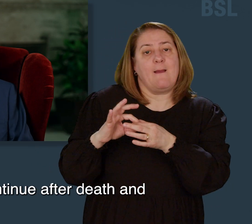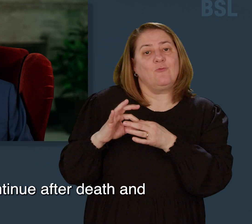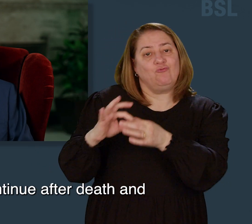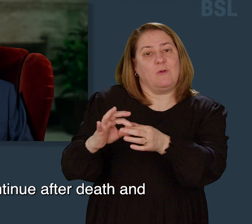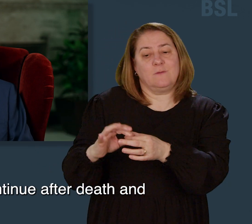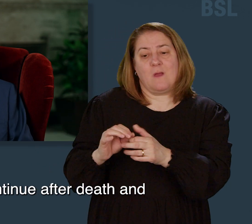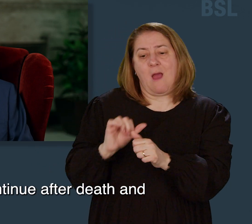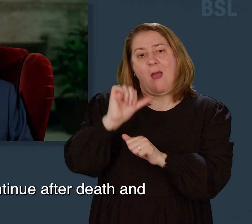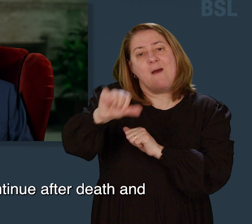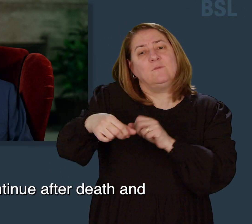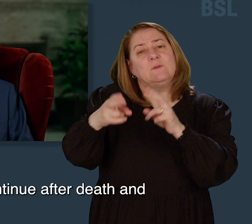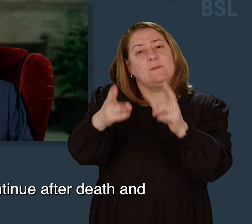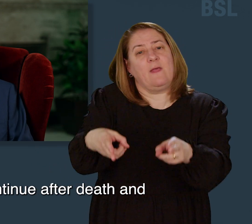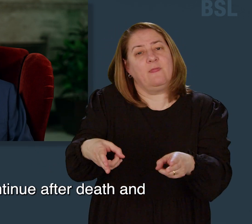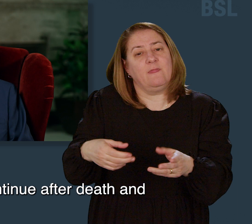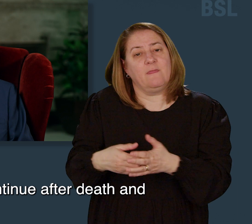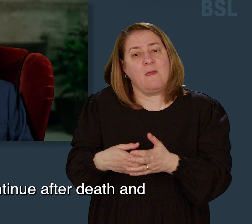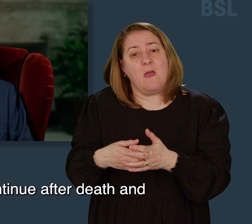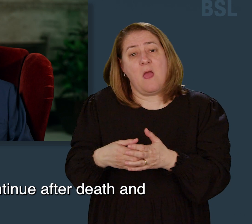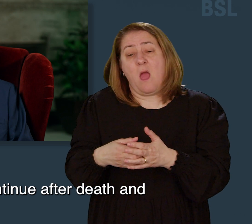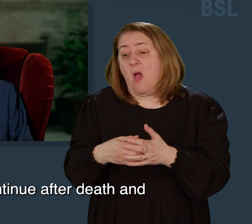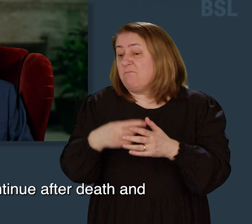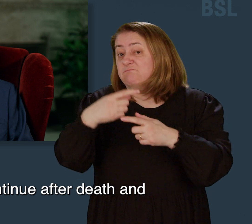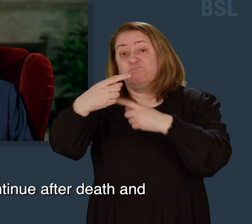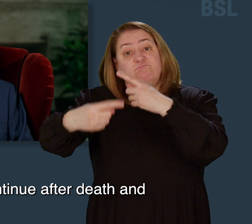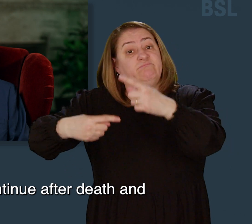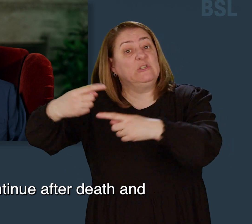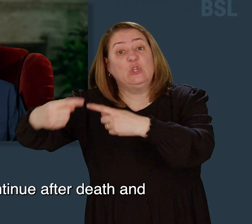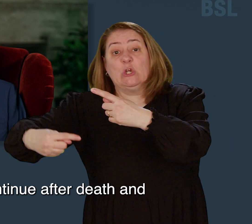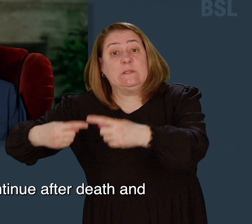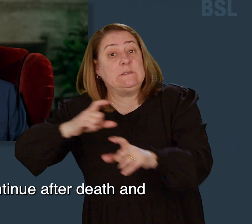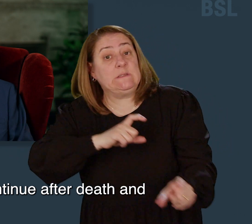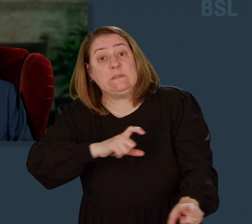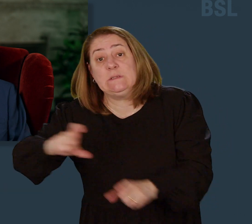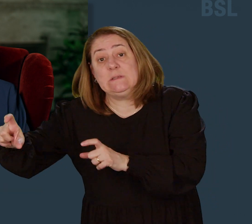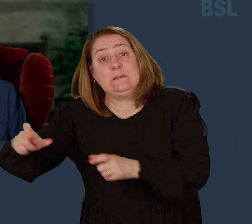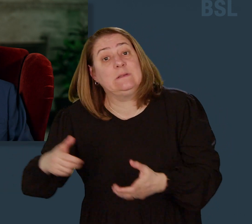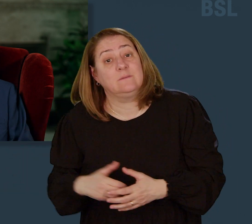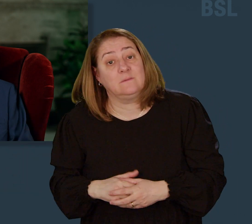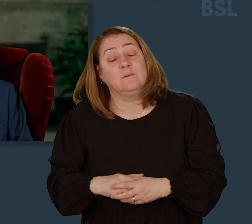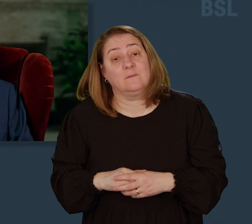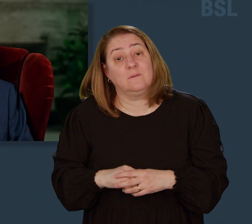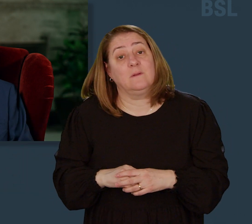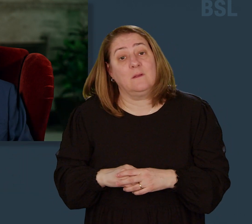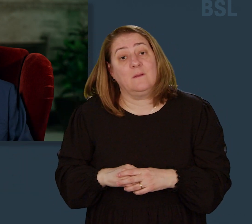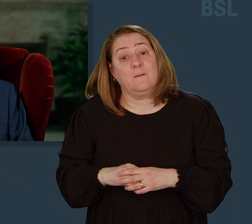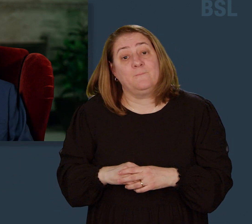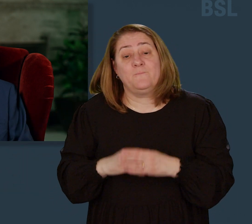connections that will continue after death and last for eternity.